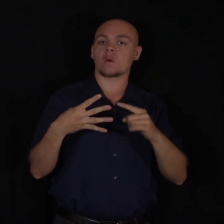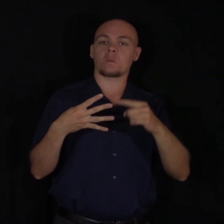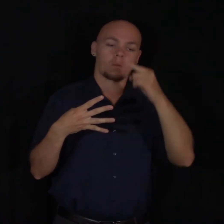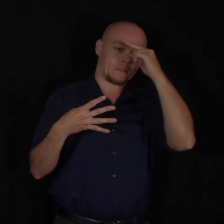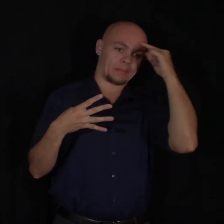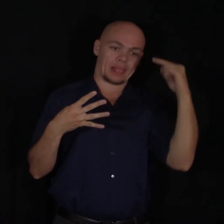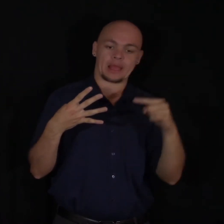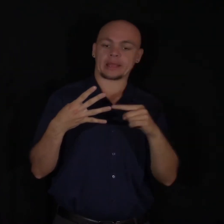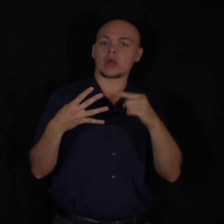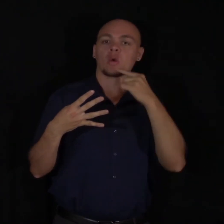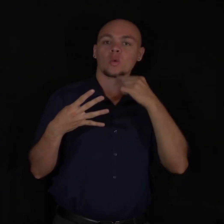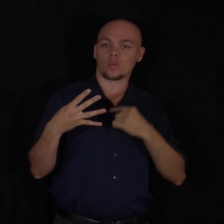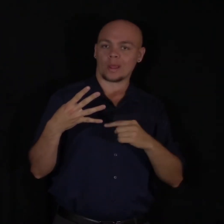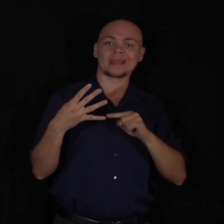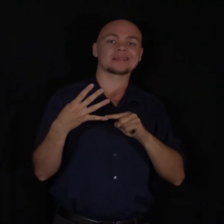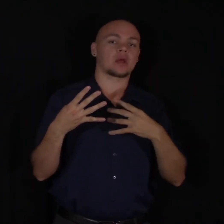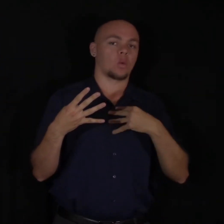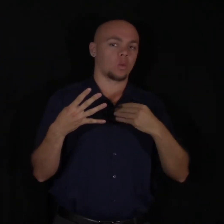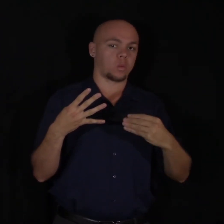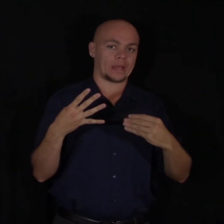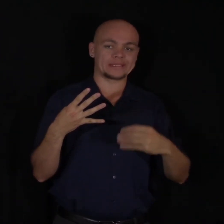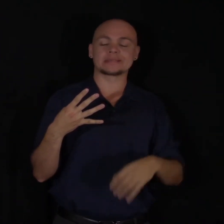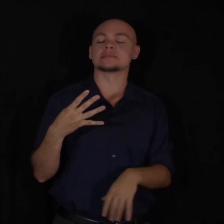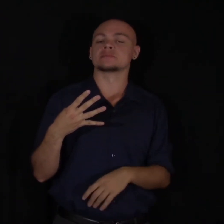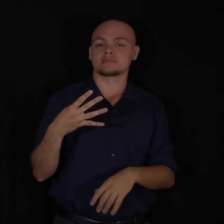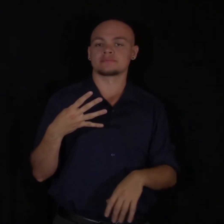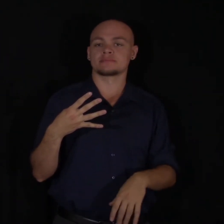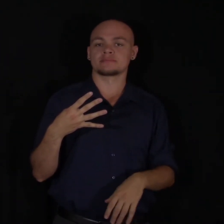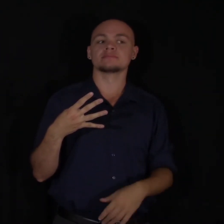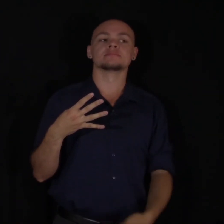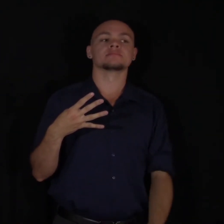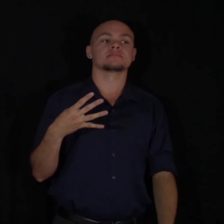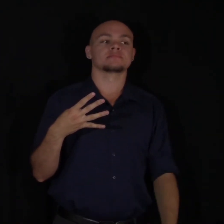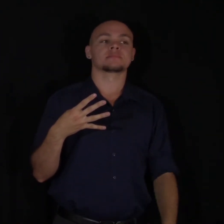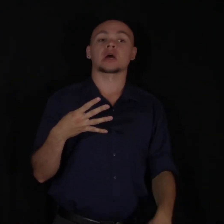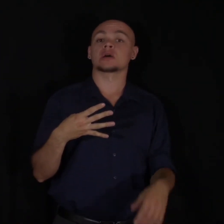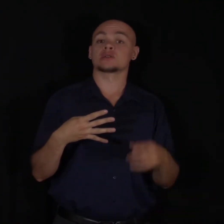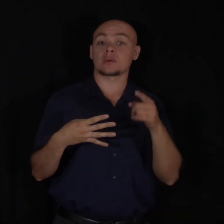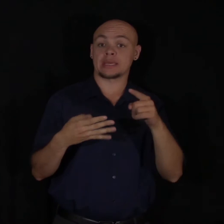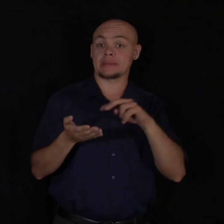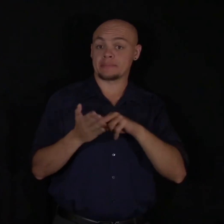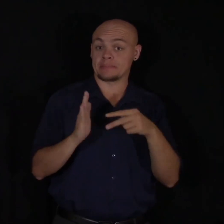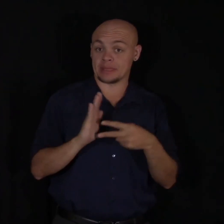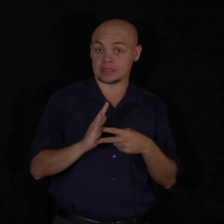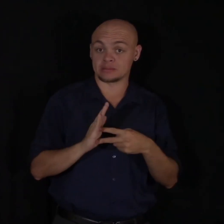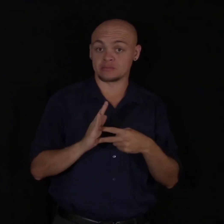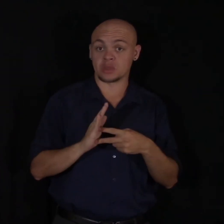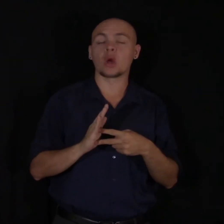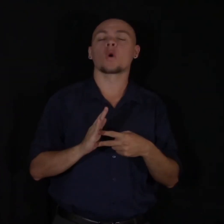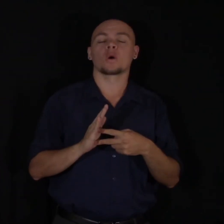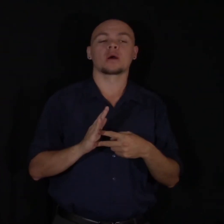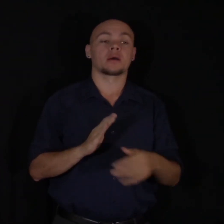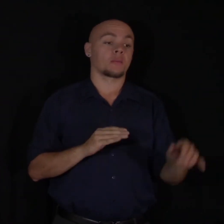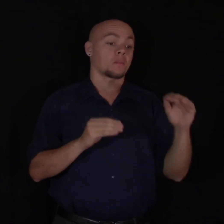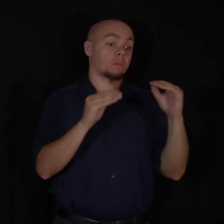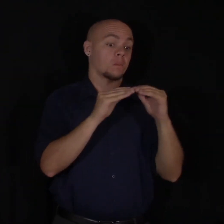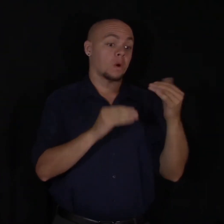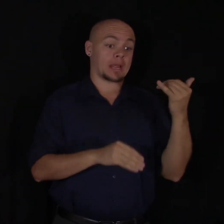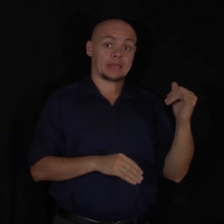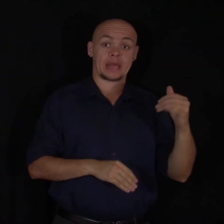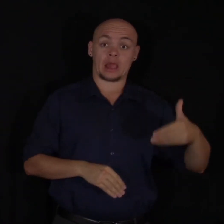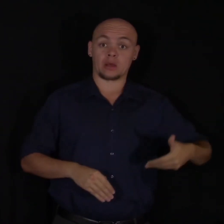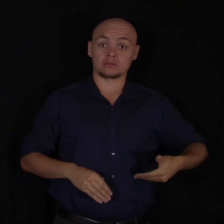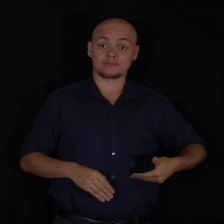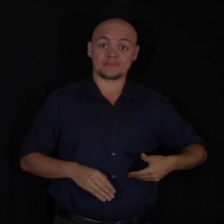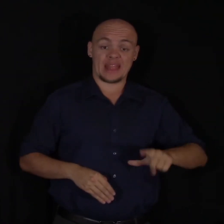black, the red, and the white. So, to iterate, he basically meant that if you had more yellow bile in your